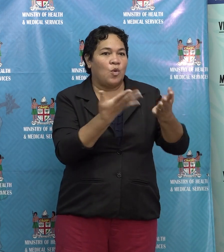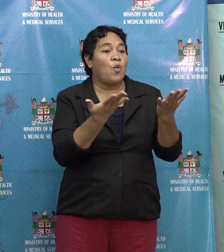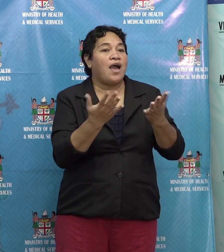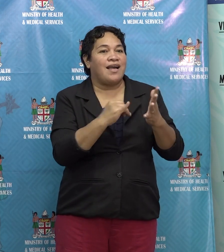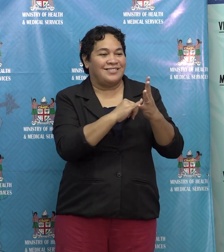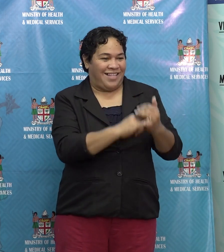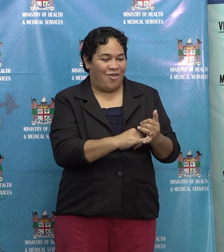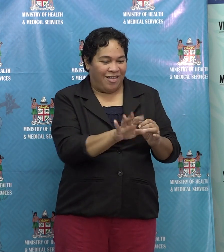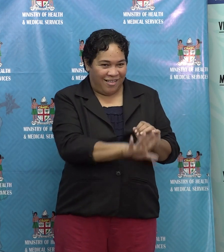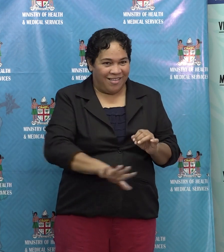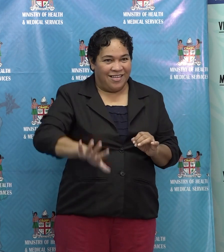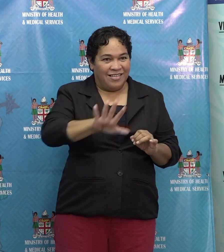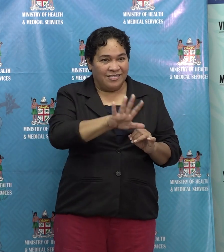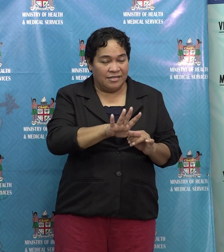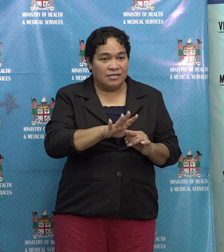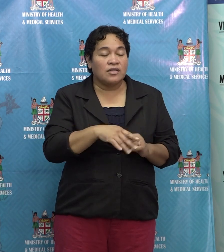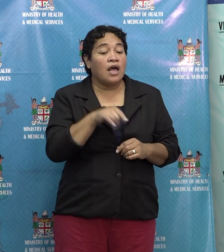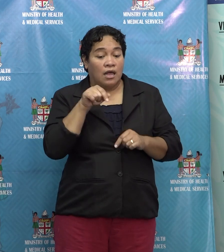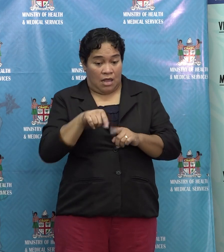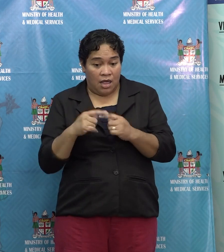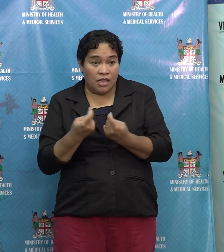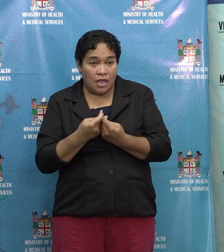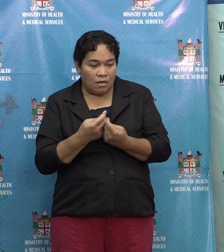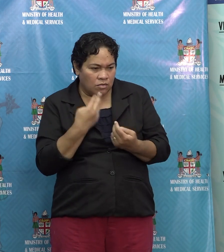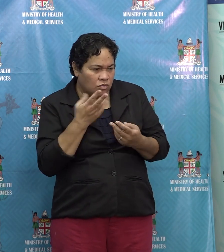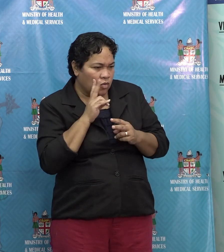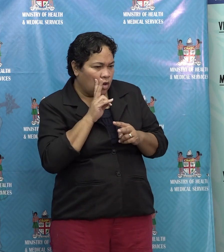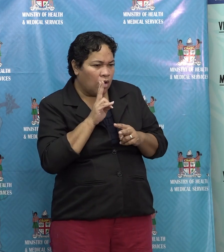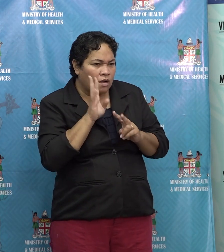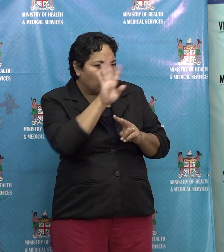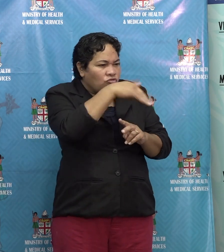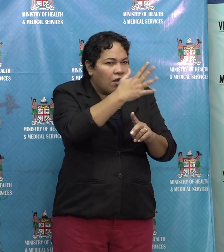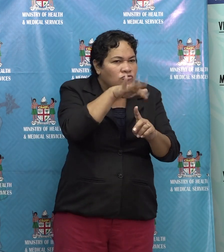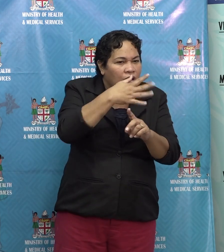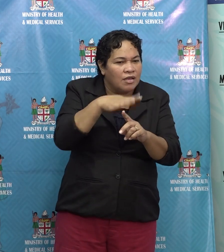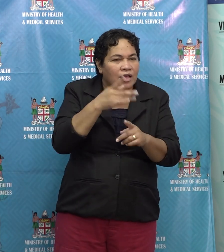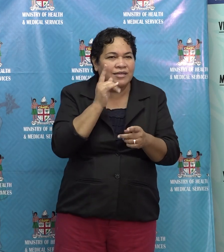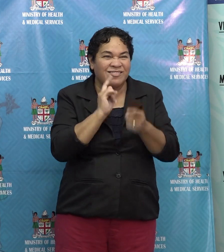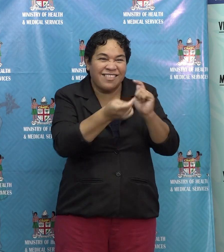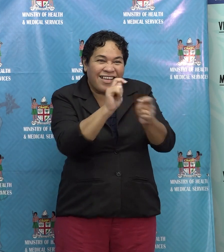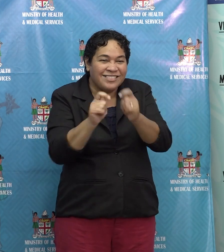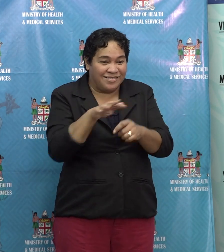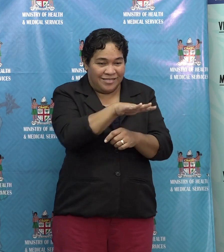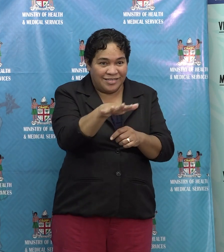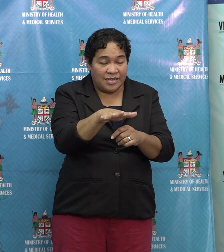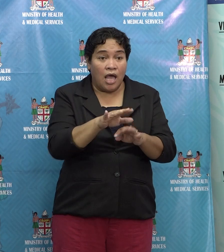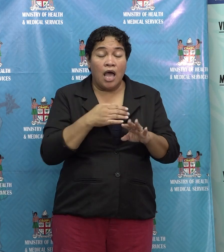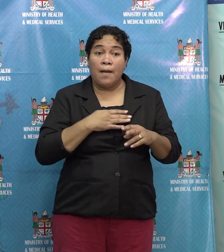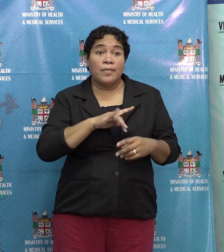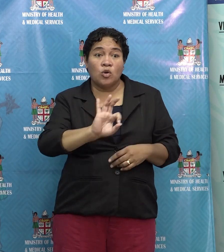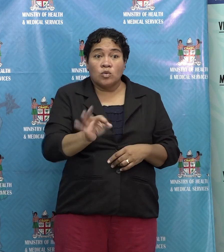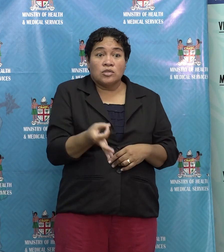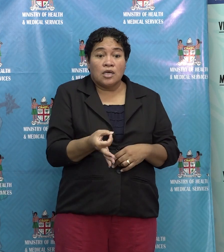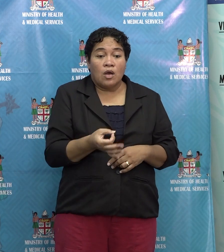and they have gone out to go and respond or to screen them. What we've not done is that we have not told